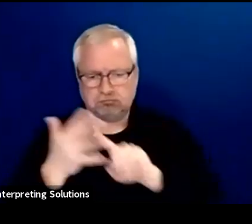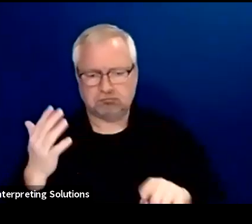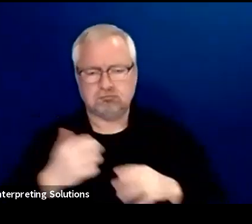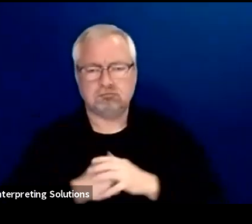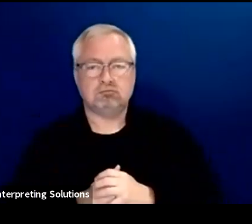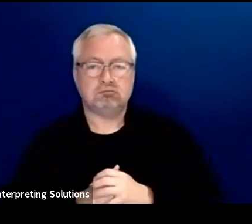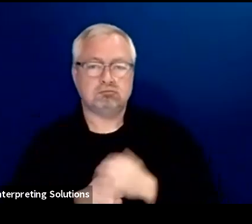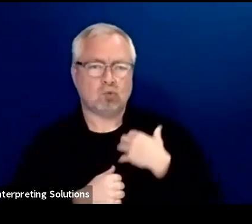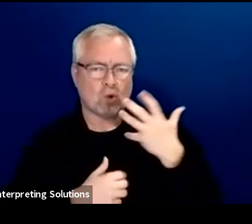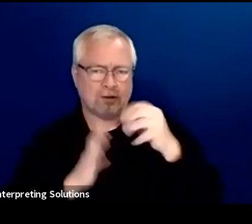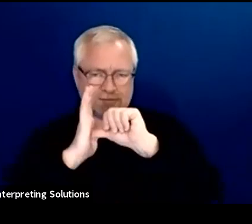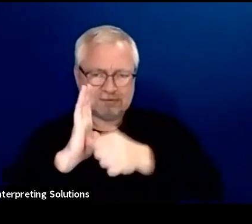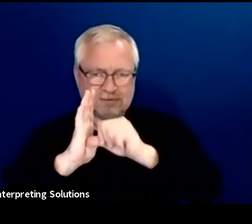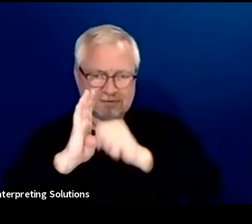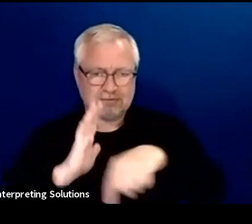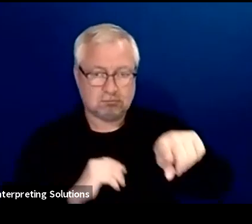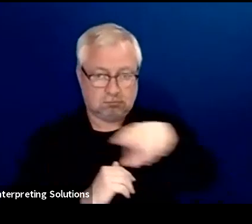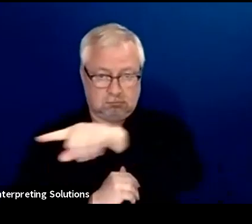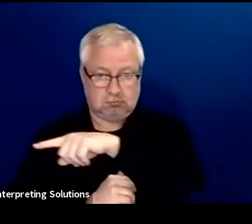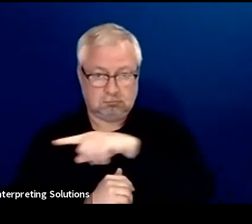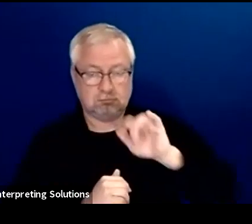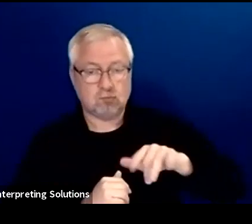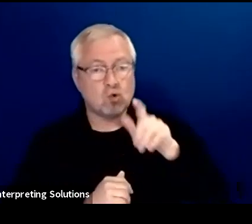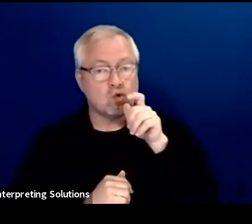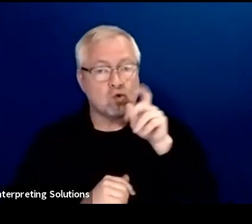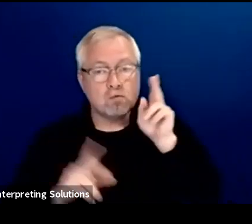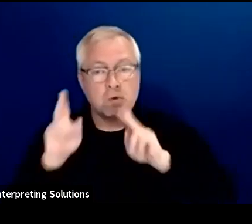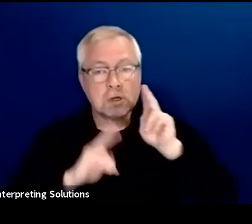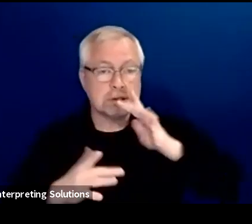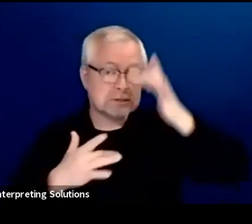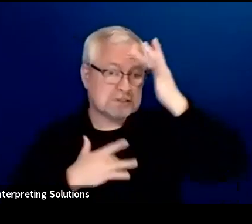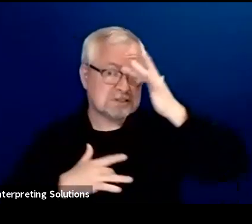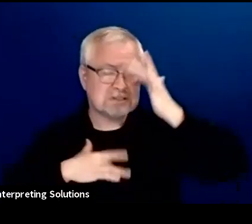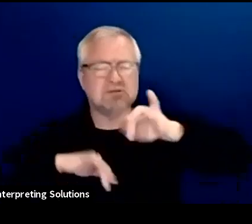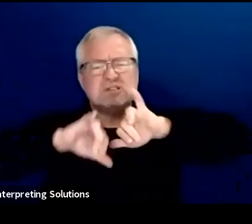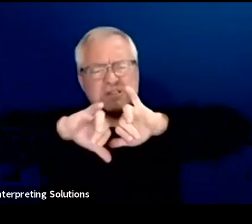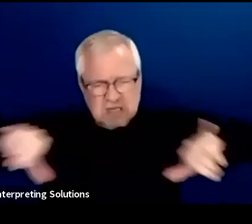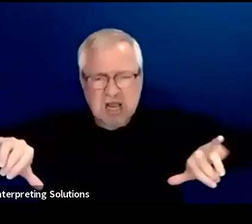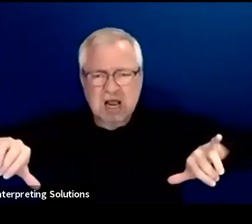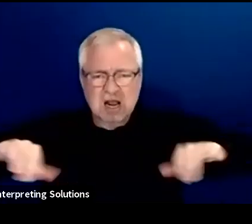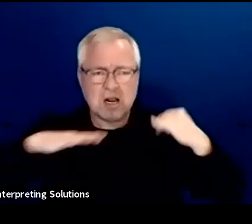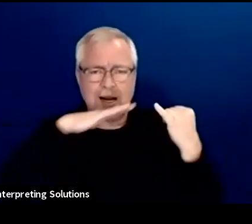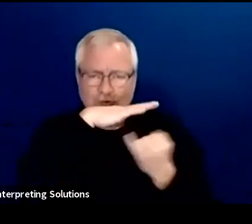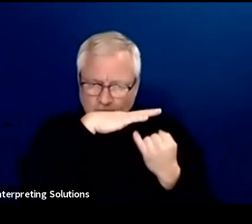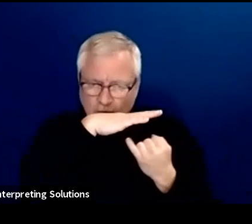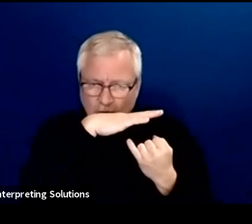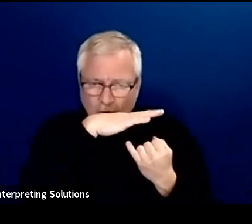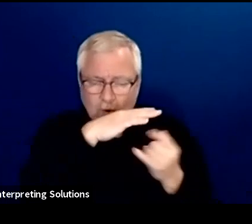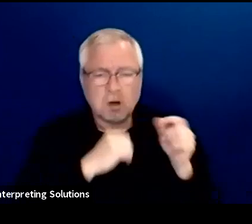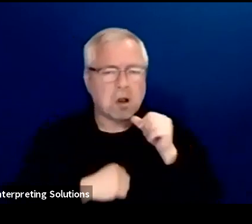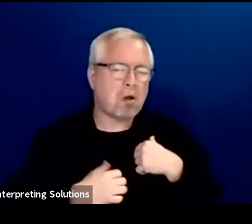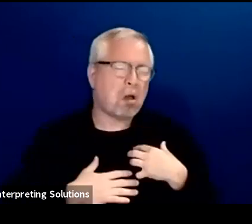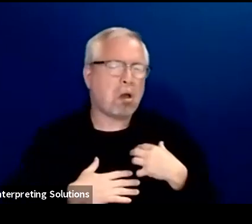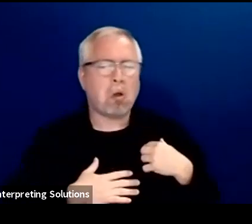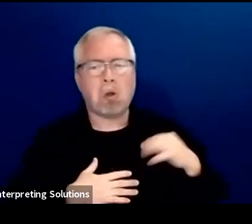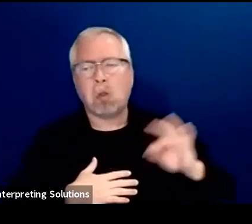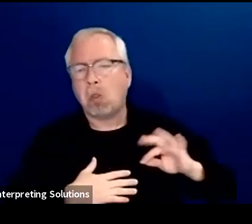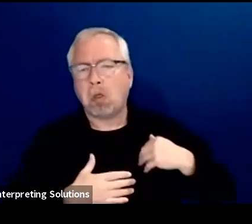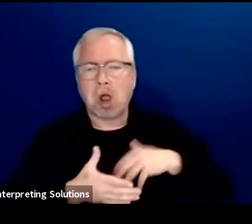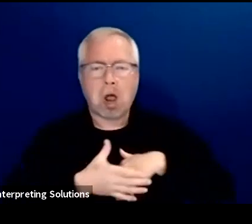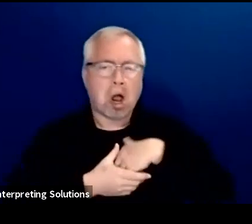that people who are sick need to be staying home and isolating, not feeling like it's safe to go out into the community just because they're